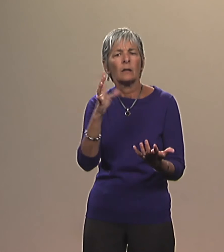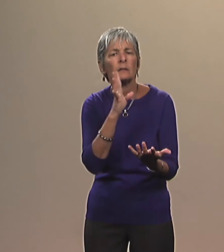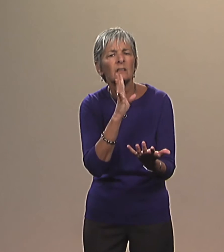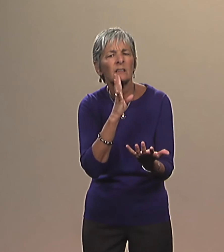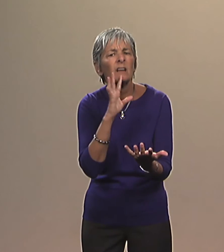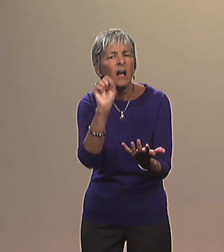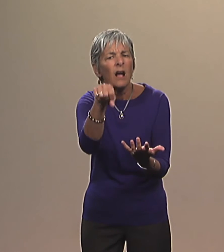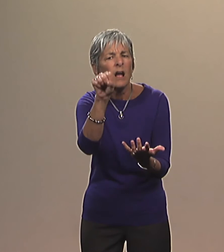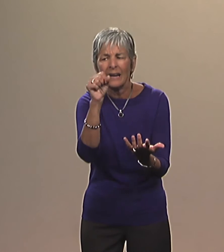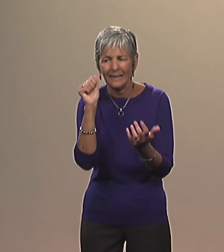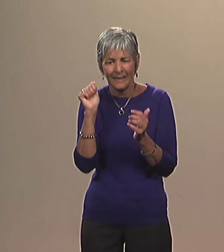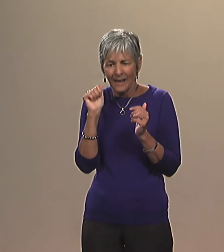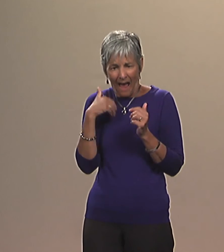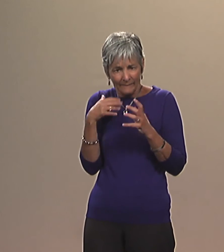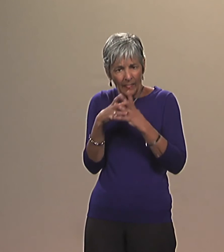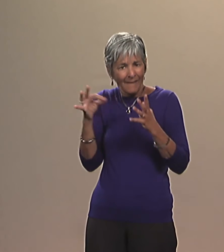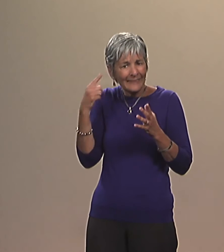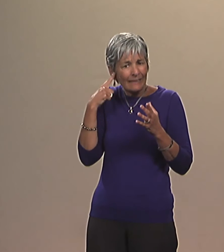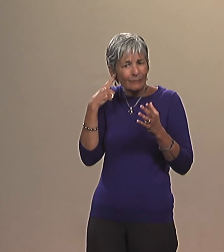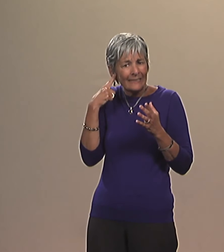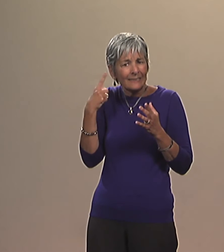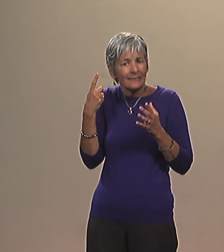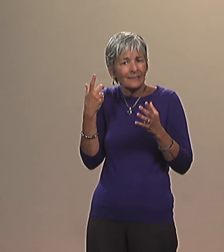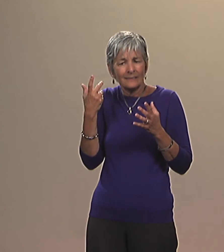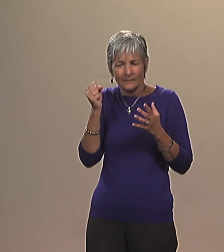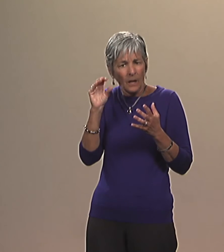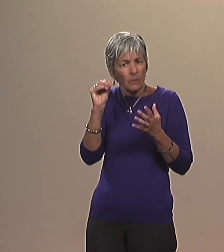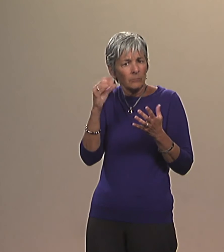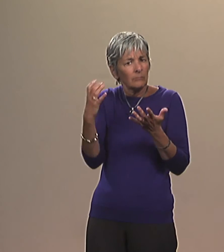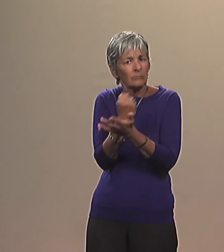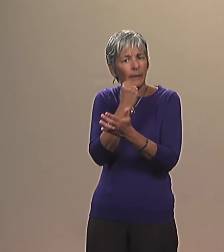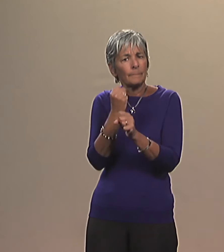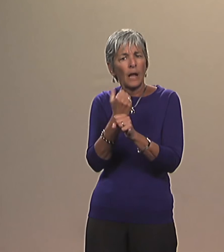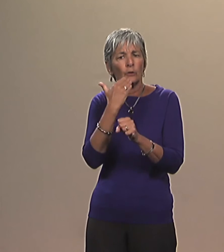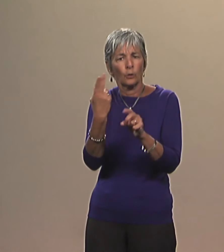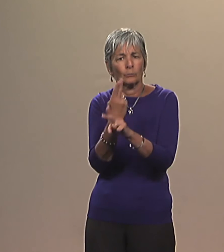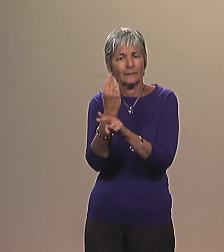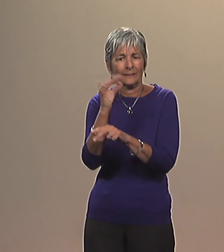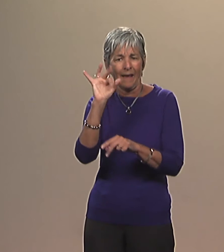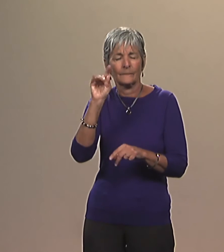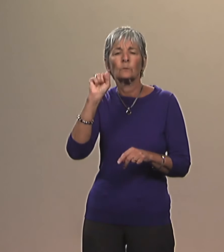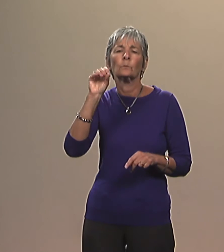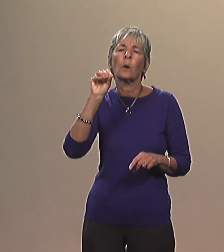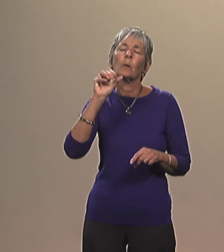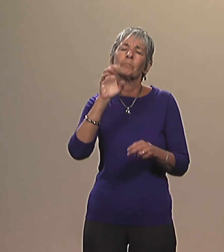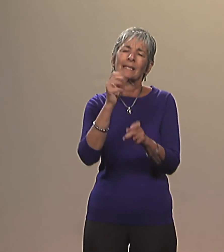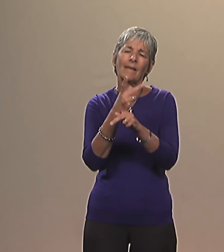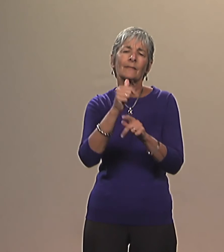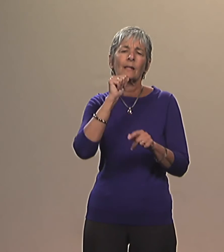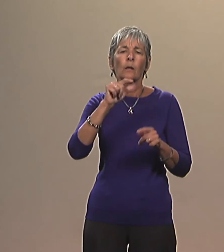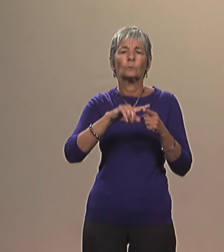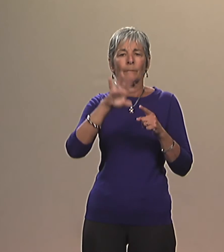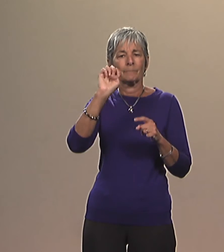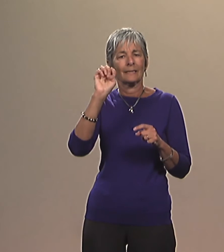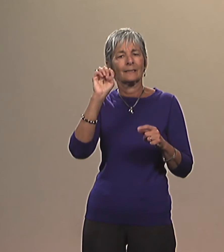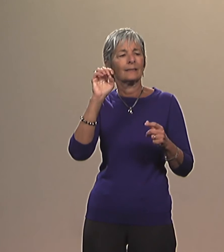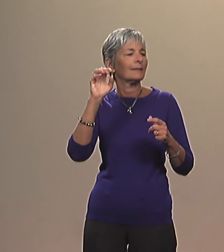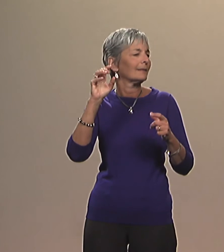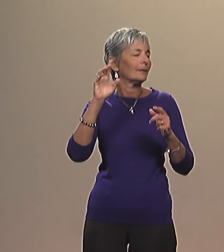speak. That child has a lot of hearing, so certainly make use of it. Be careful not to make the hasty assumption that sign